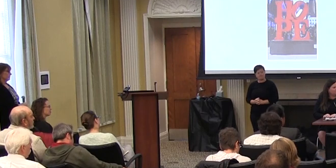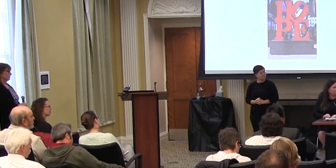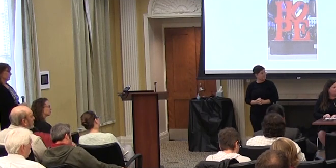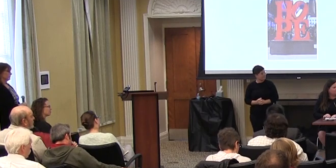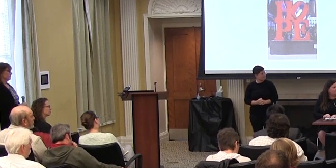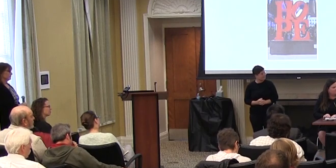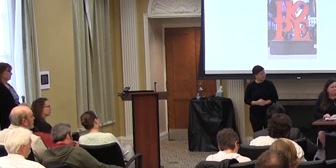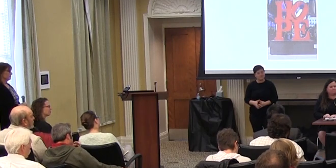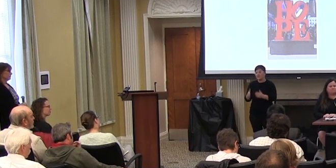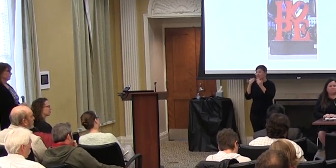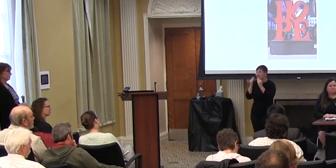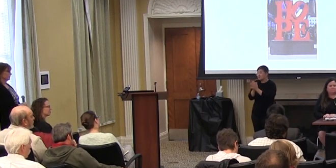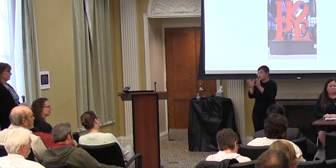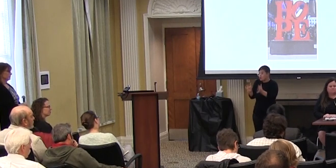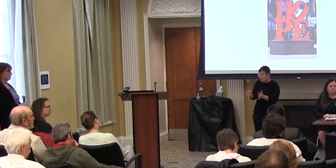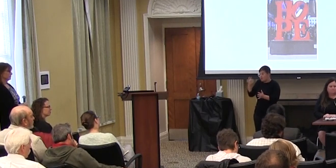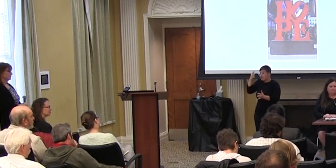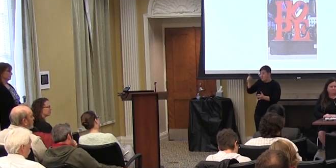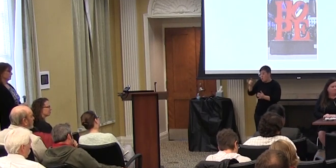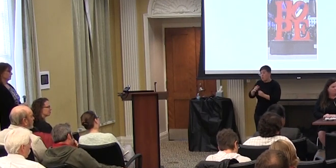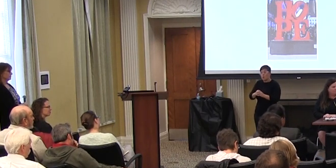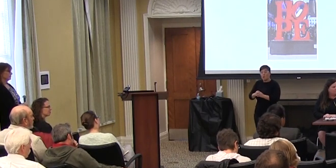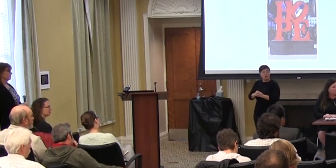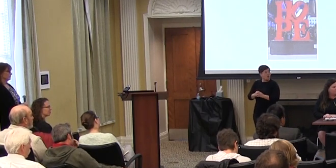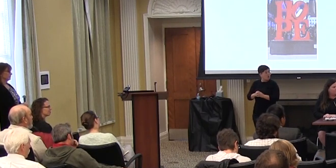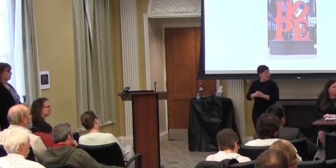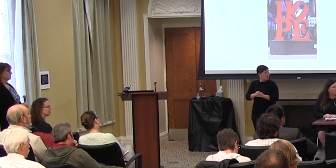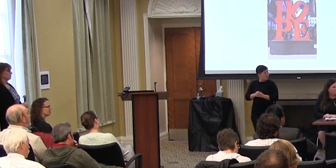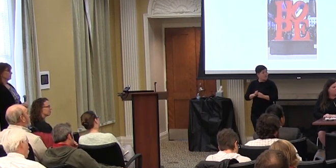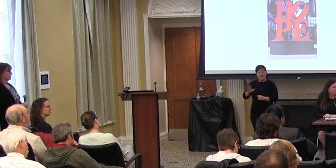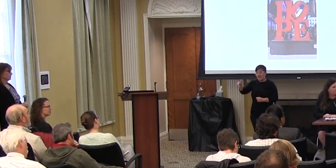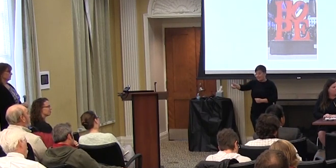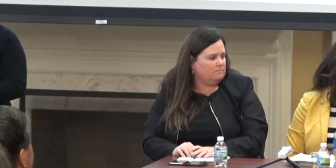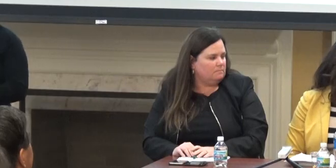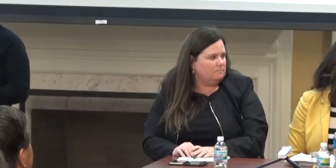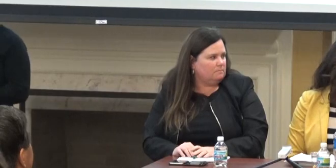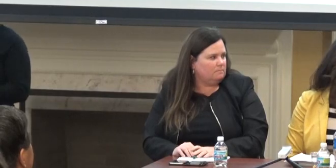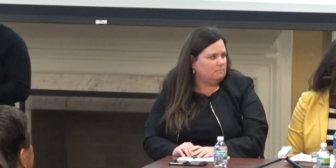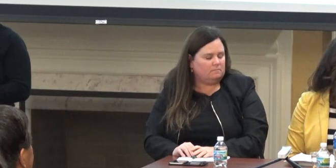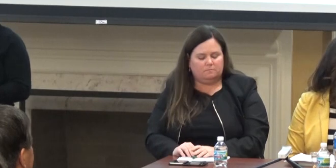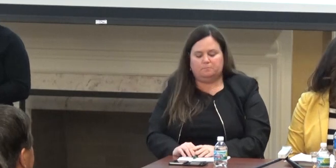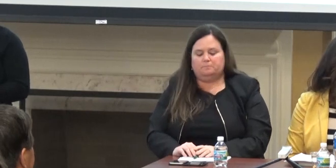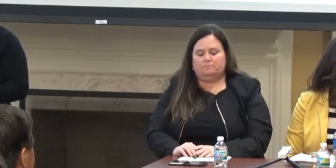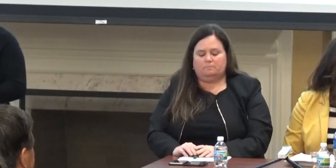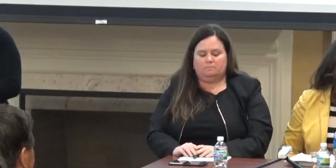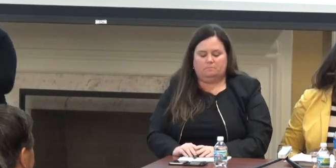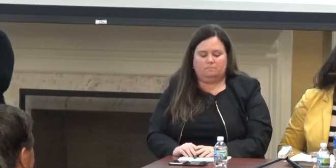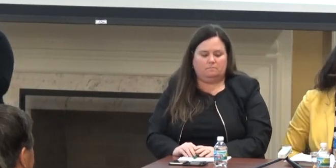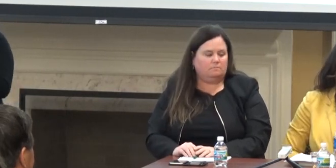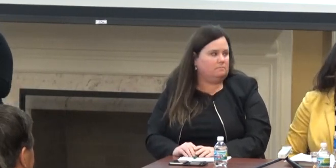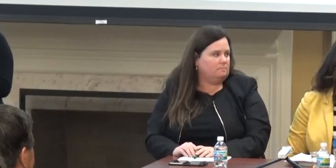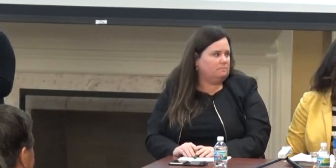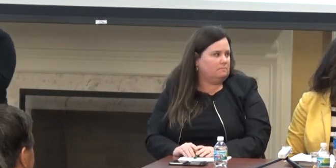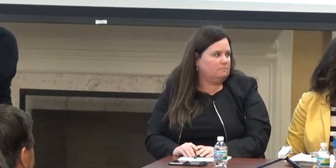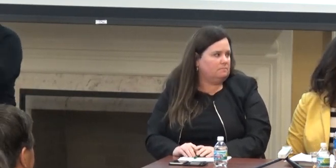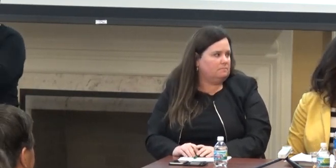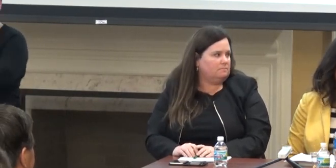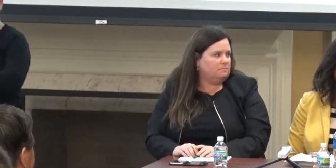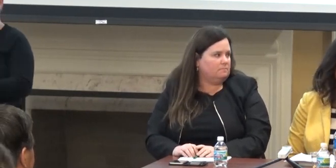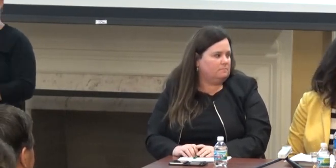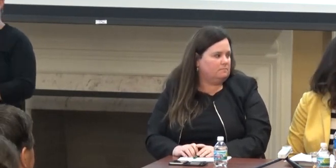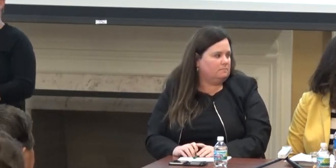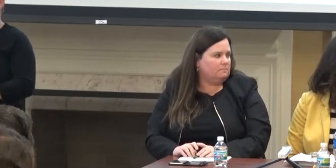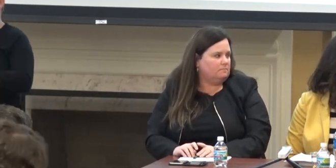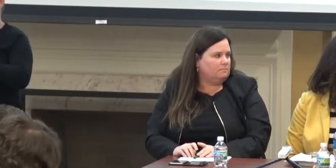thank you so much for for the invitation and thank you for your talk I